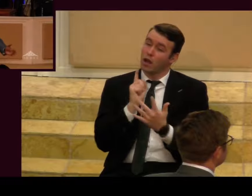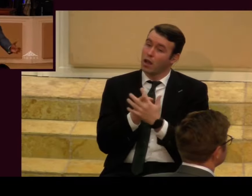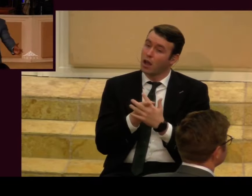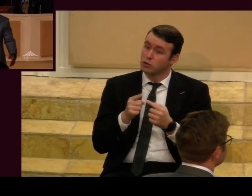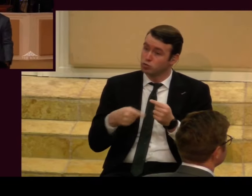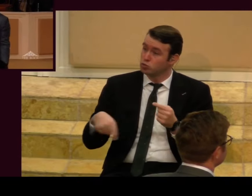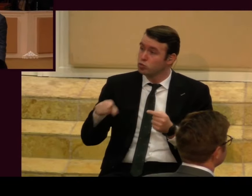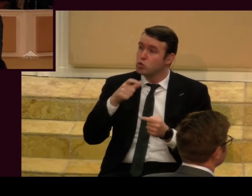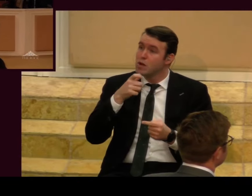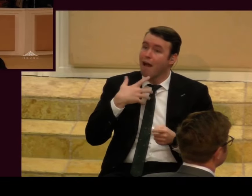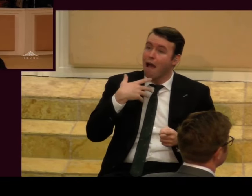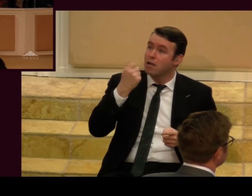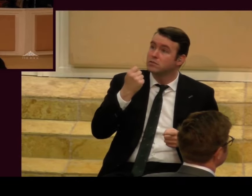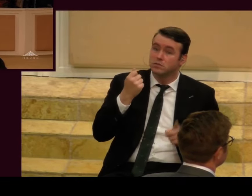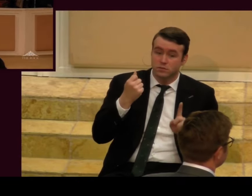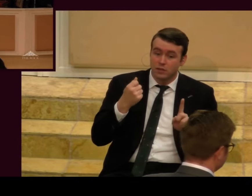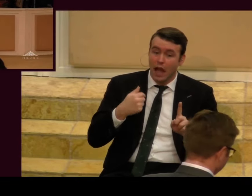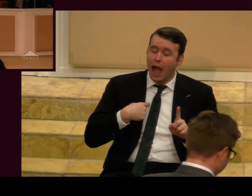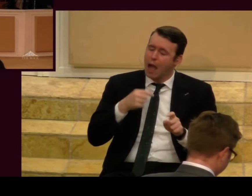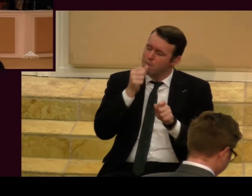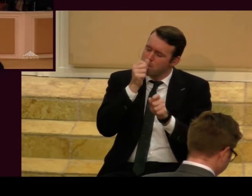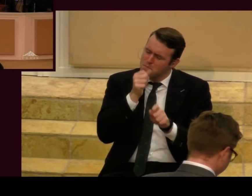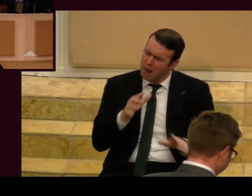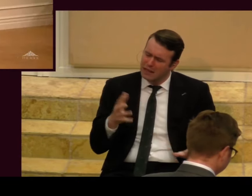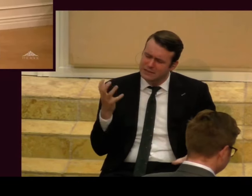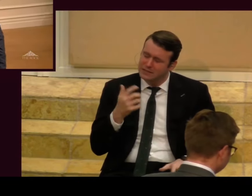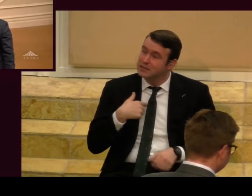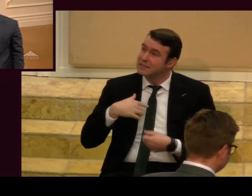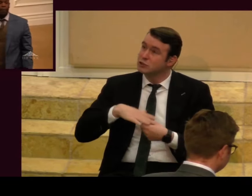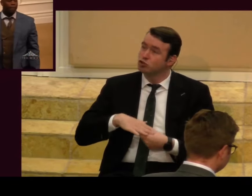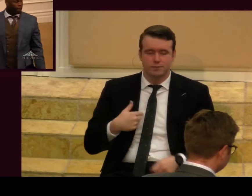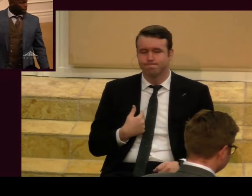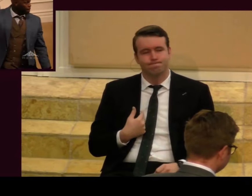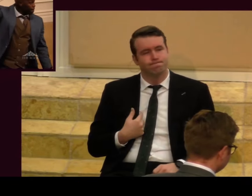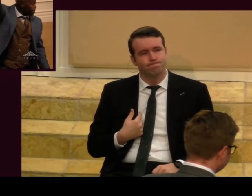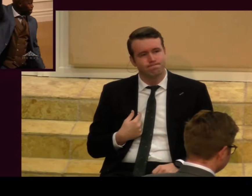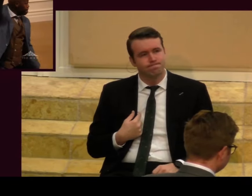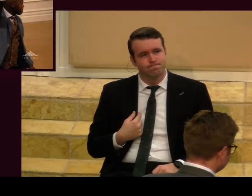I'm trying to say, elders, I'm too blessed to be stressed.